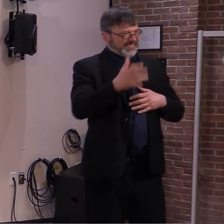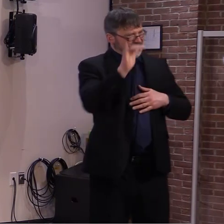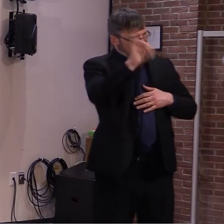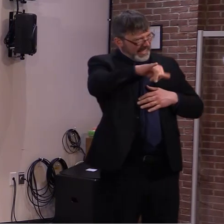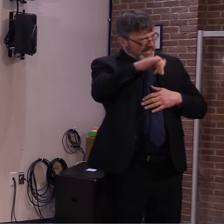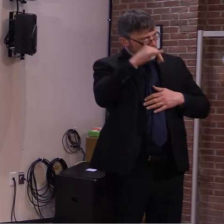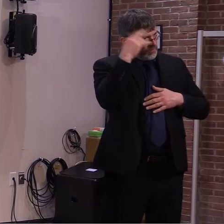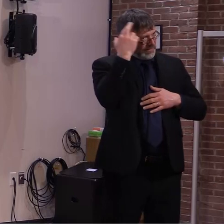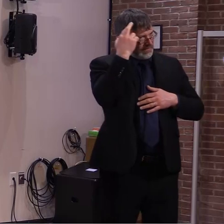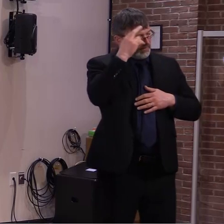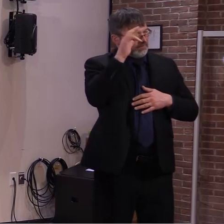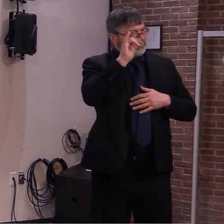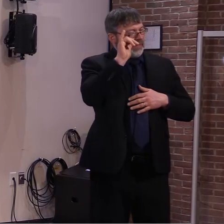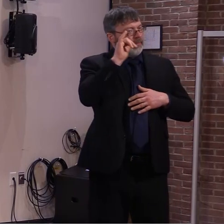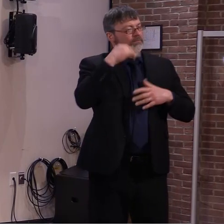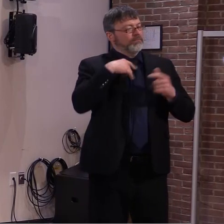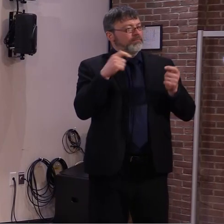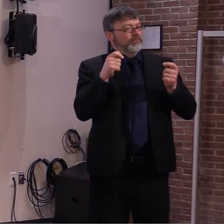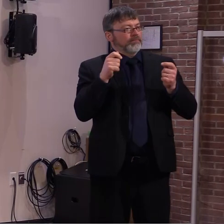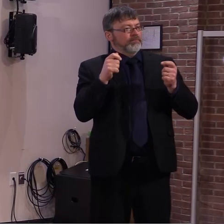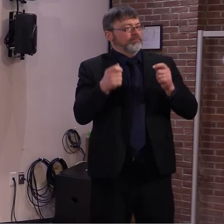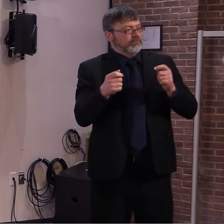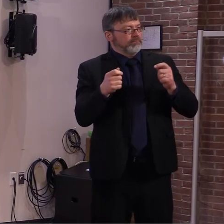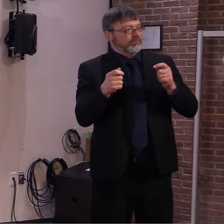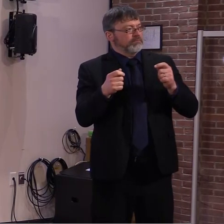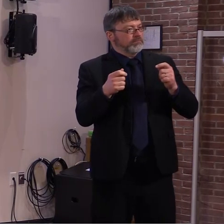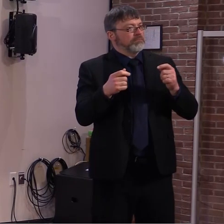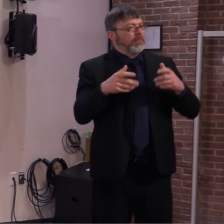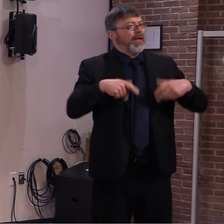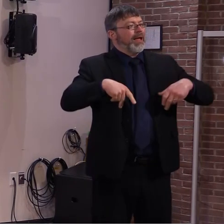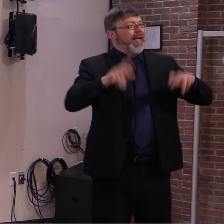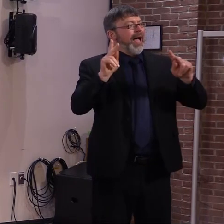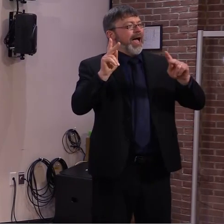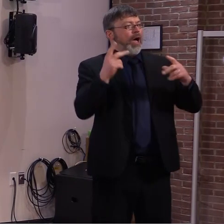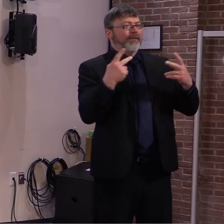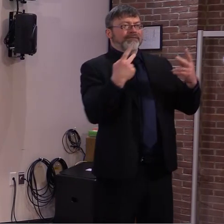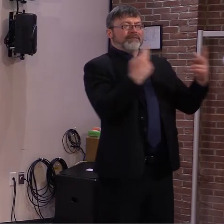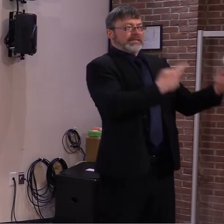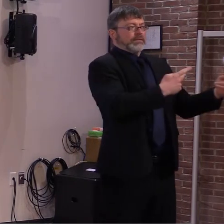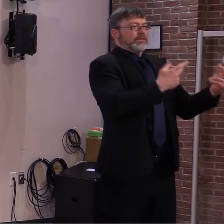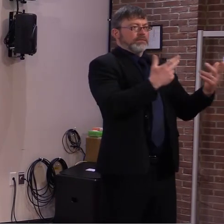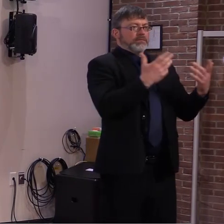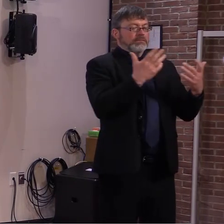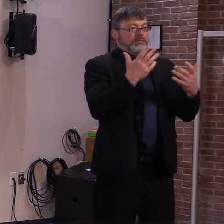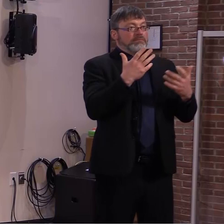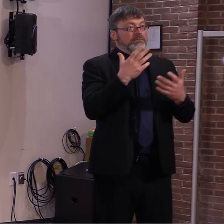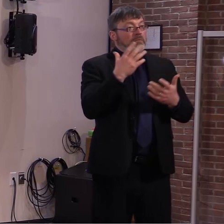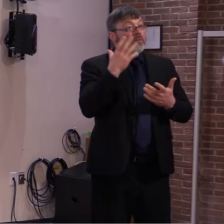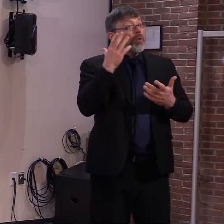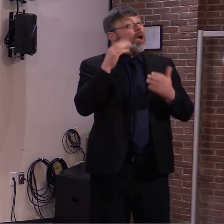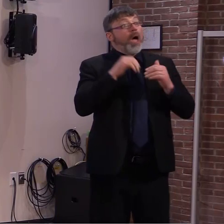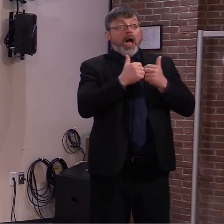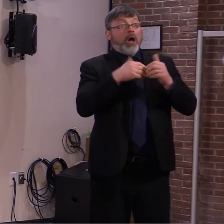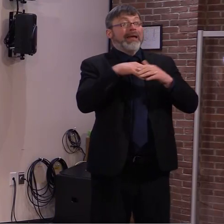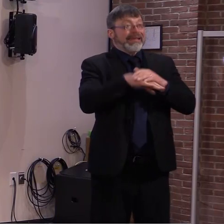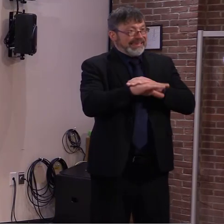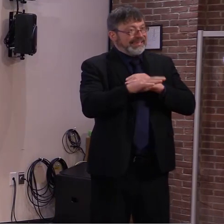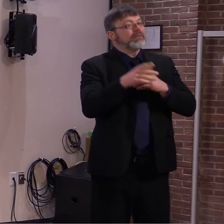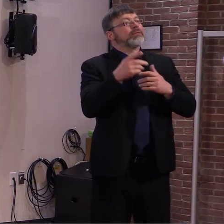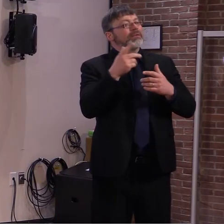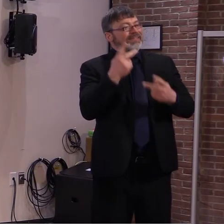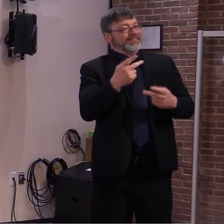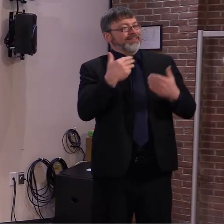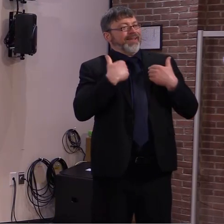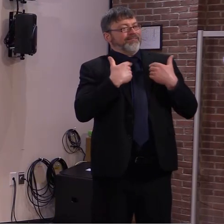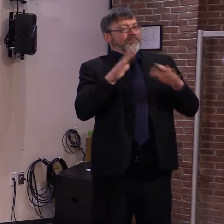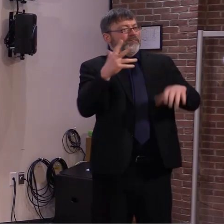visit somebody into the hospital was your vaccination status. Now, we do have certain exemptions that have been in place for quite a